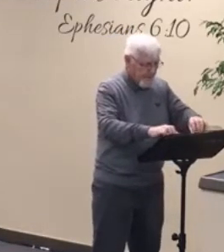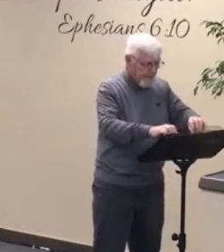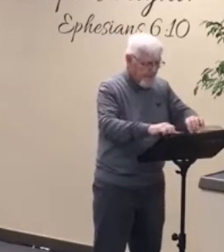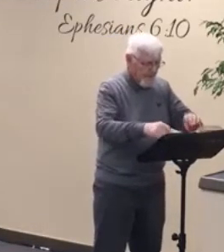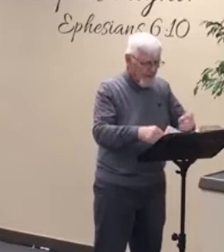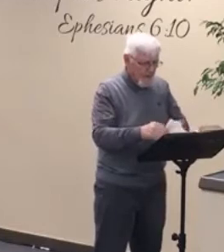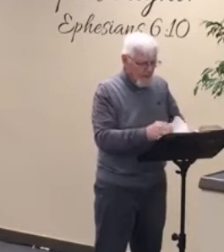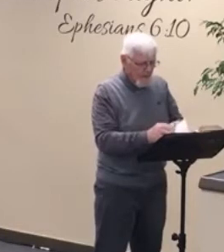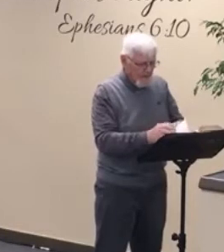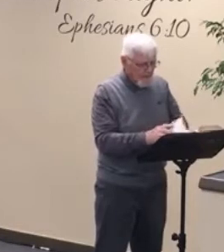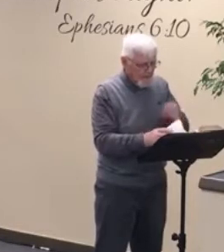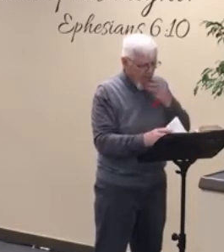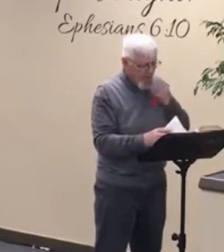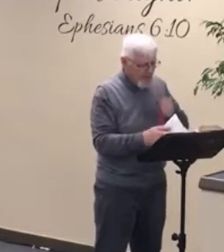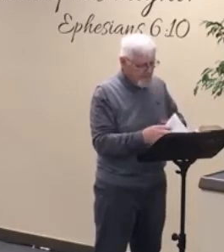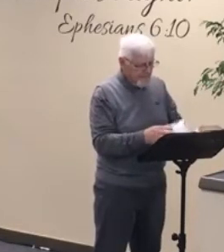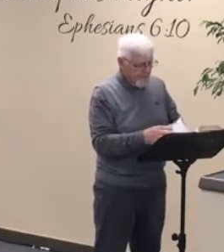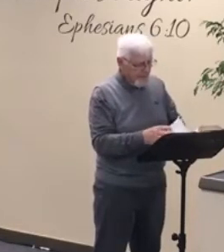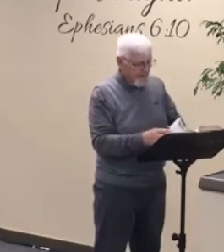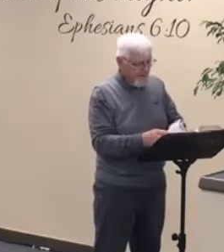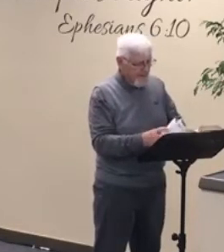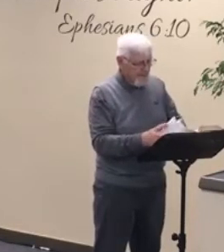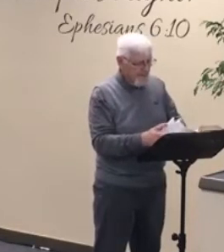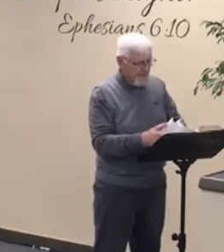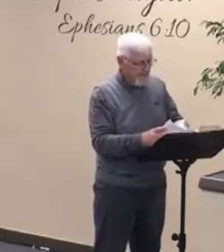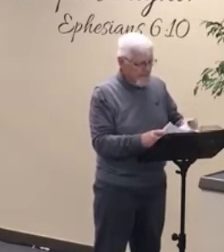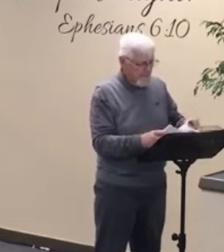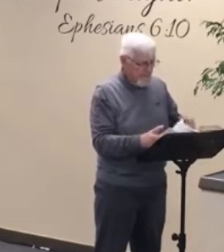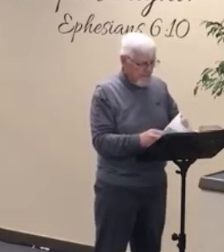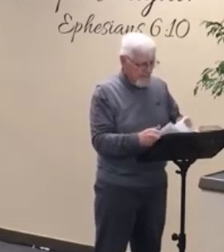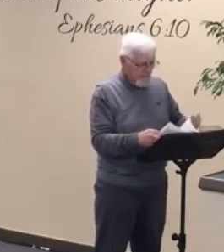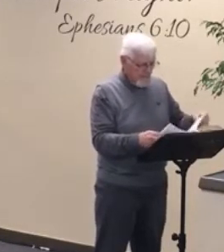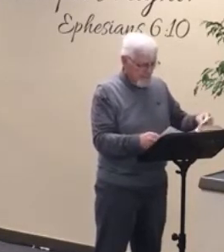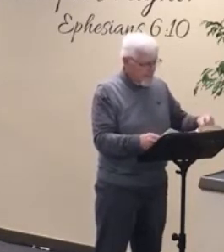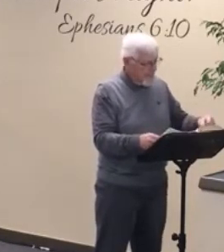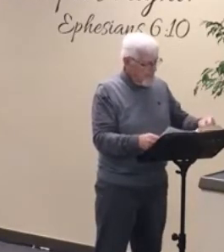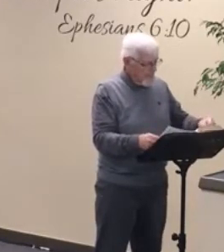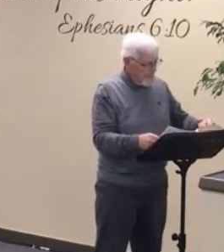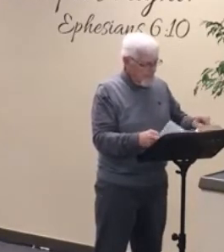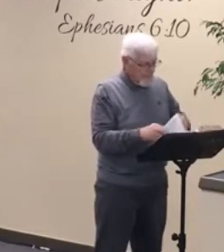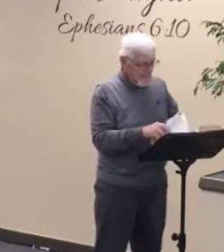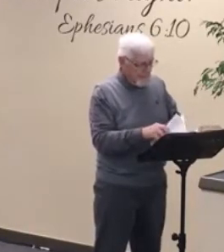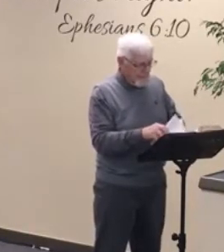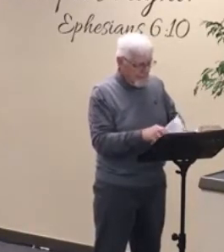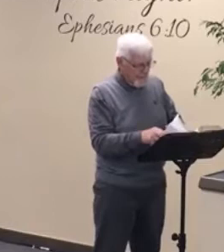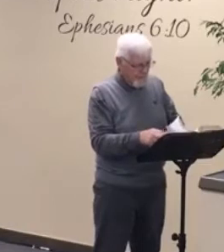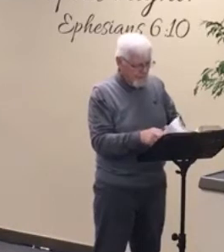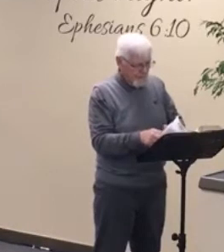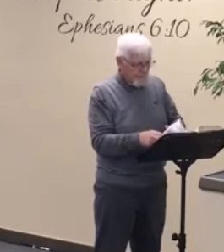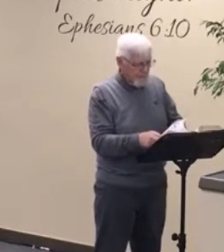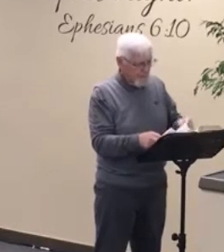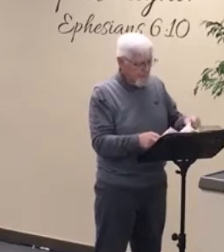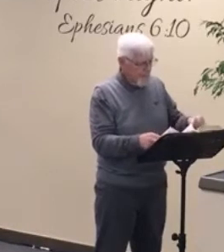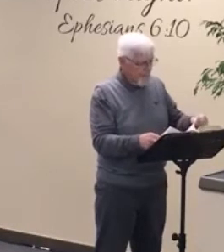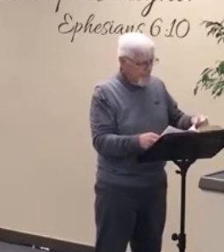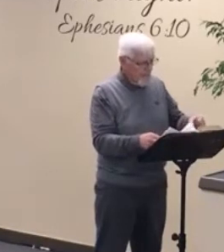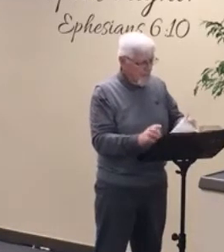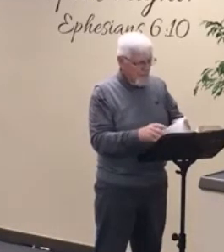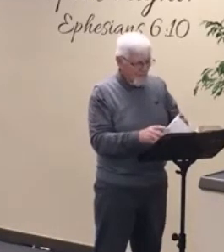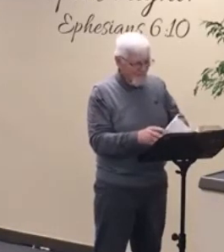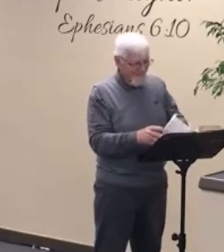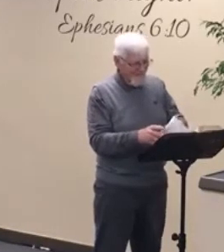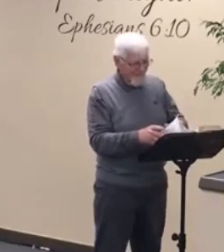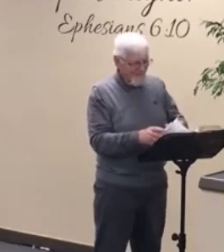Humble yourselves, therefore, under the mighty hand of God, as said in the book of 1 Peter, chapter 5. Look at James, chapter 4.